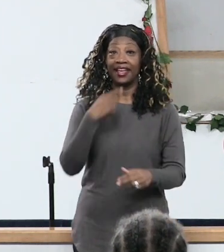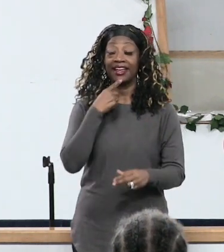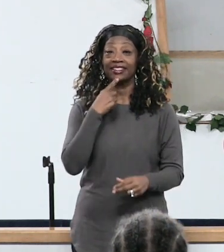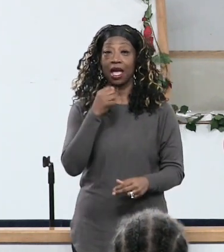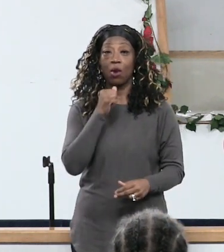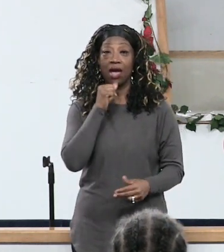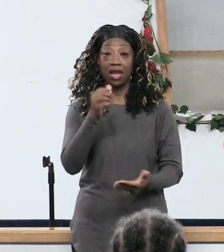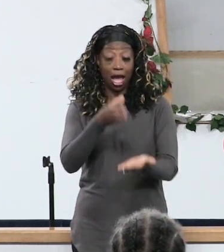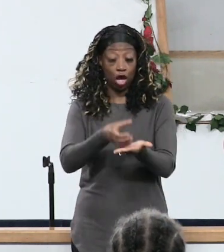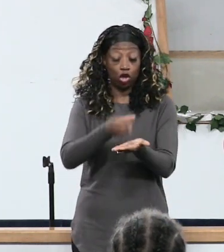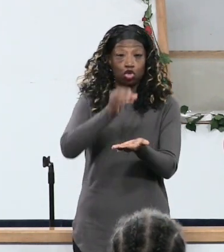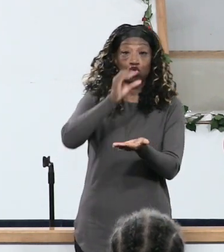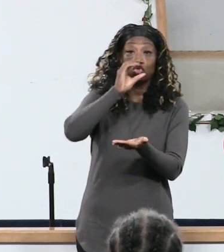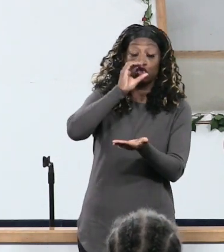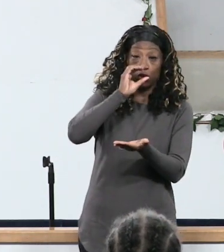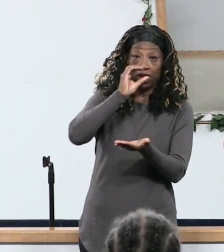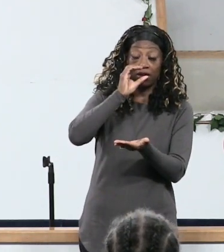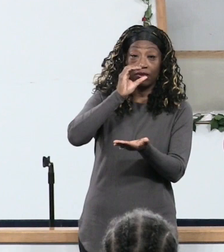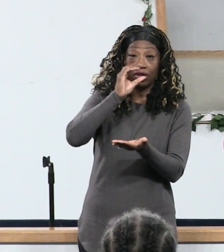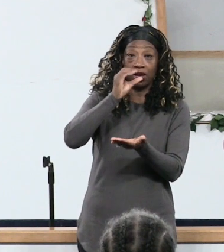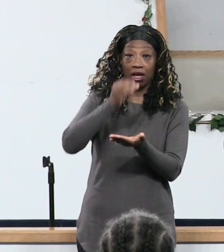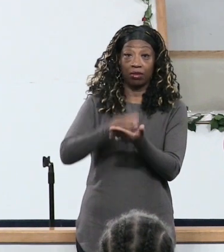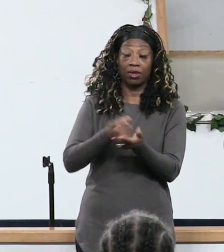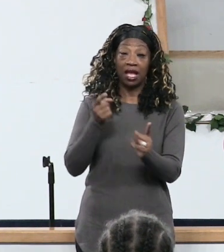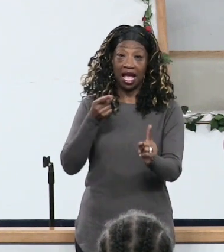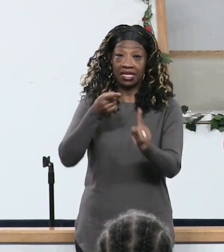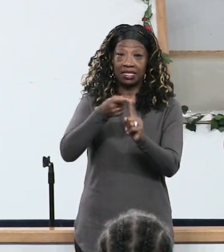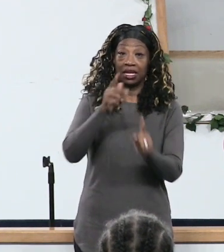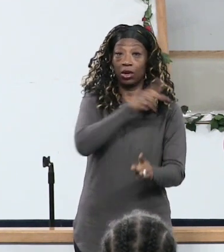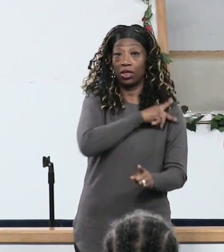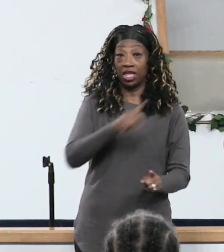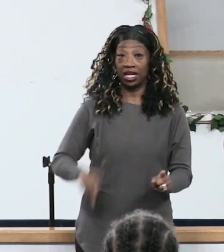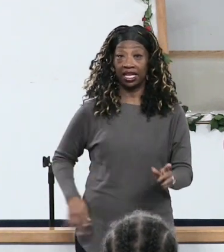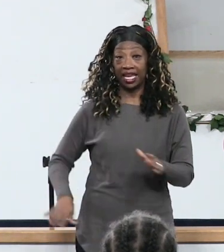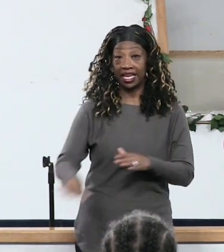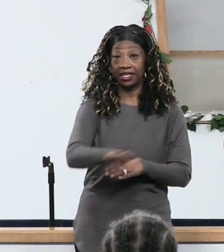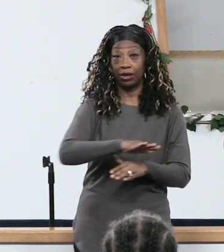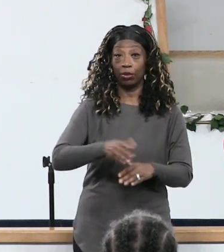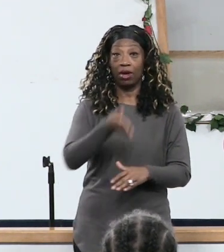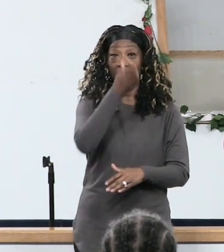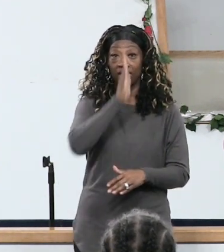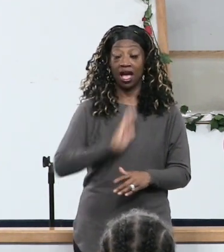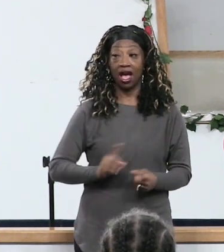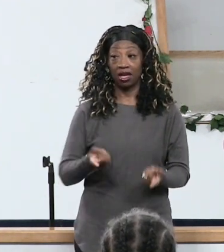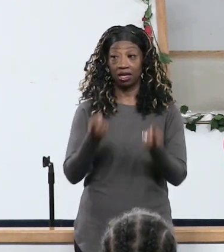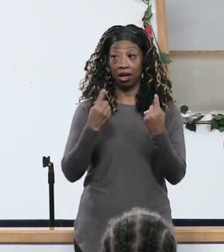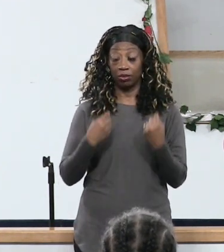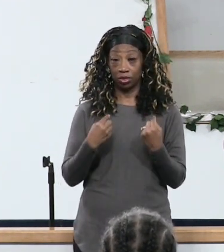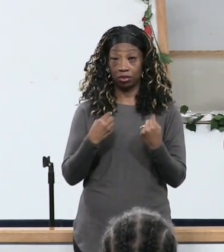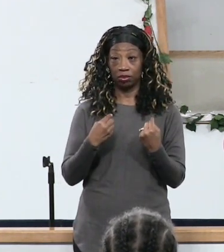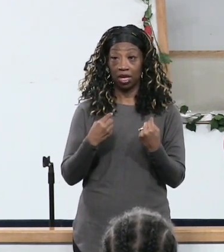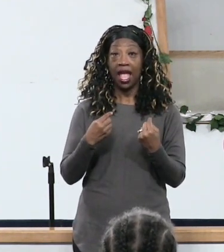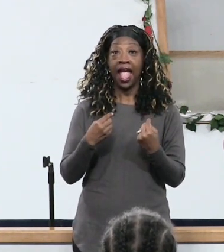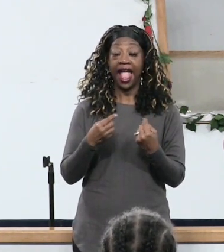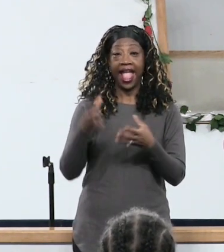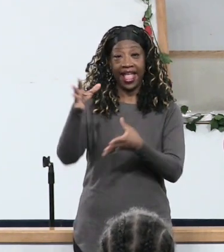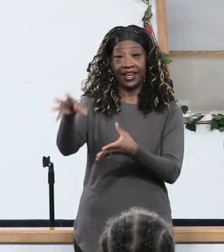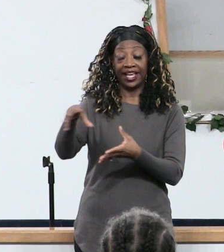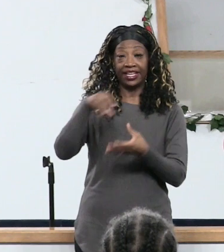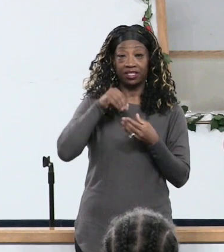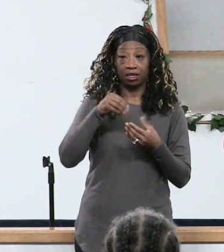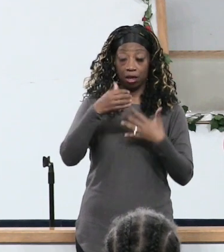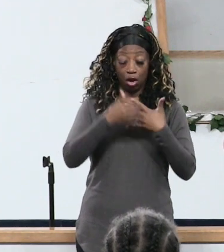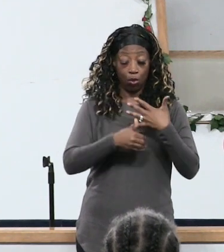not drink of the fruit of the vine until the kingdom of God comes. And he took bread,